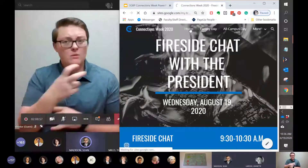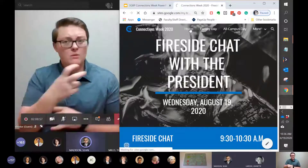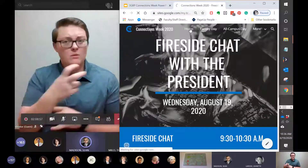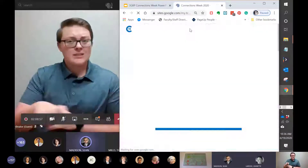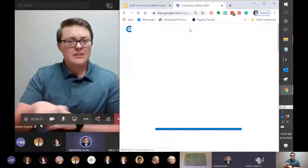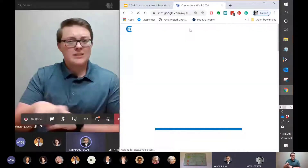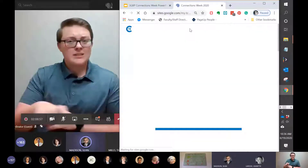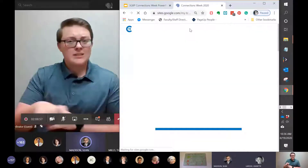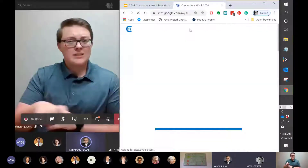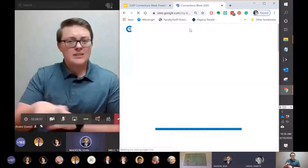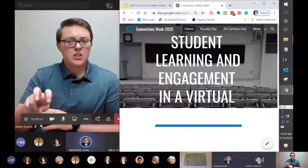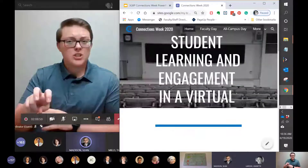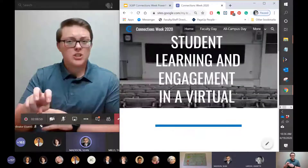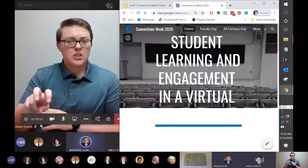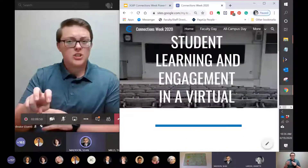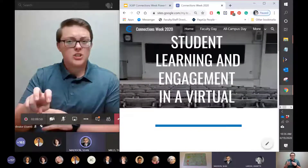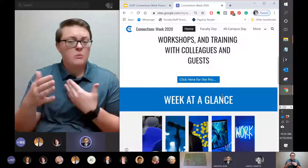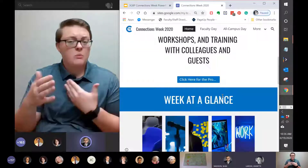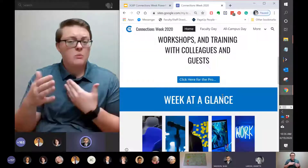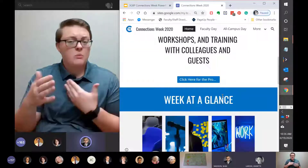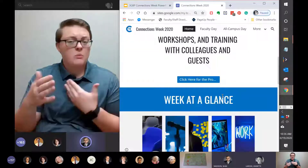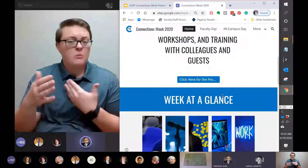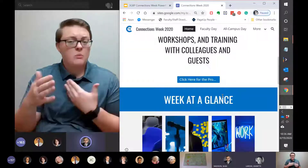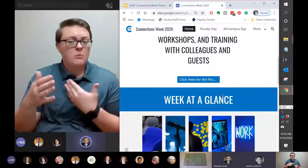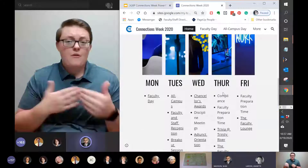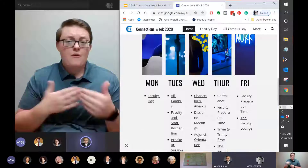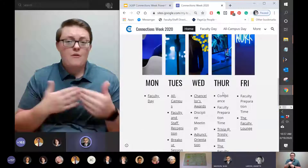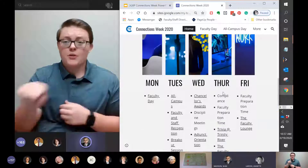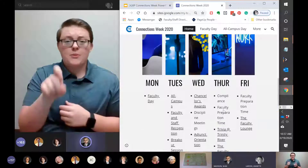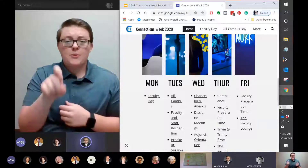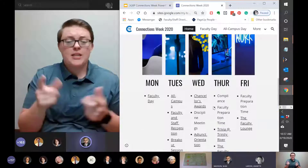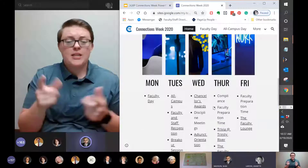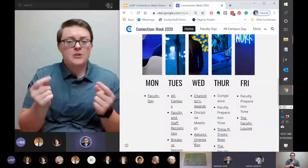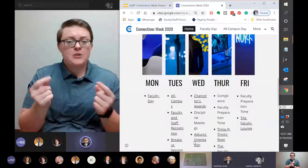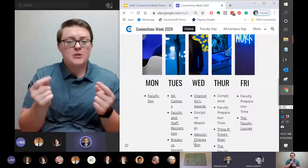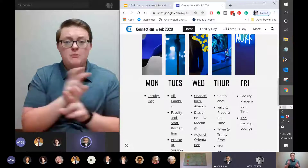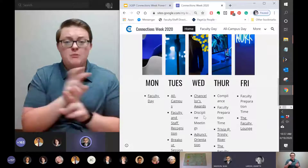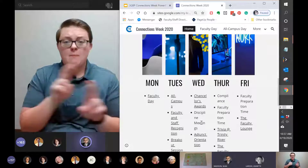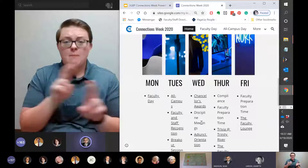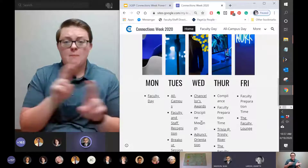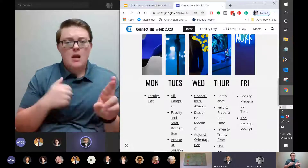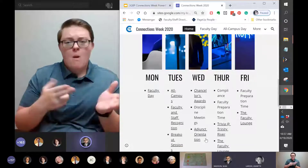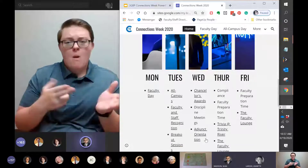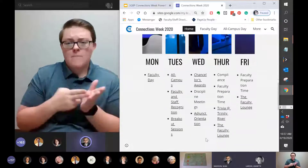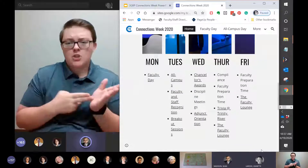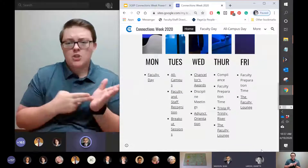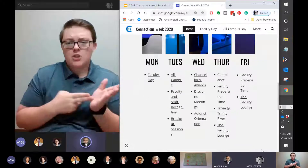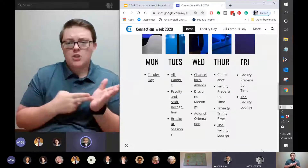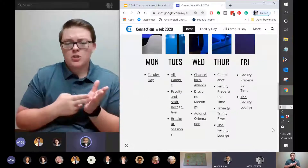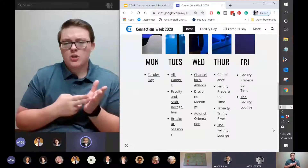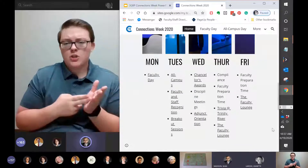into whatever it is you need to do to prepare. I want to make sure I'm not